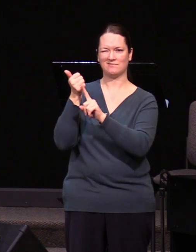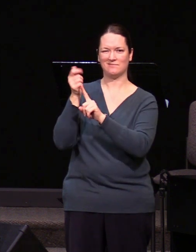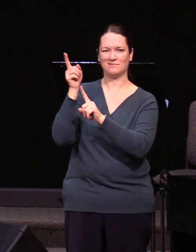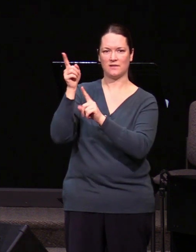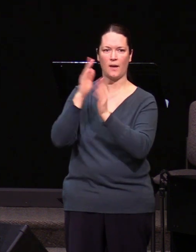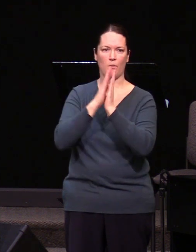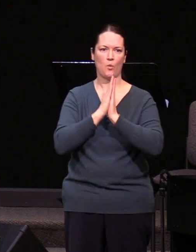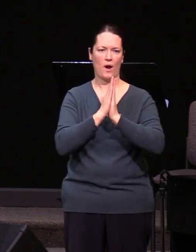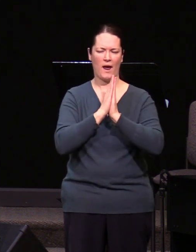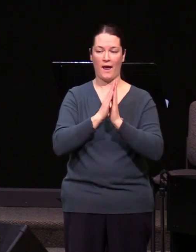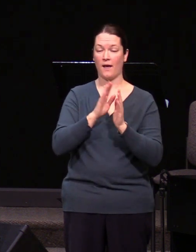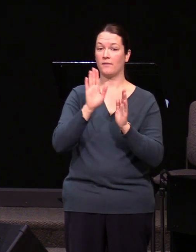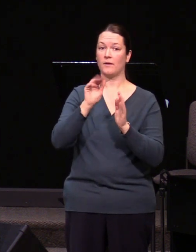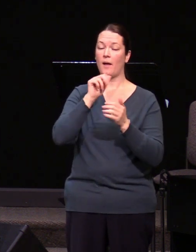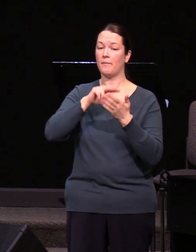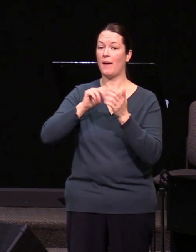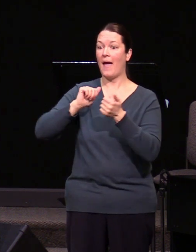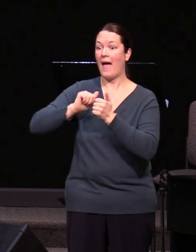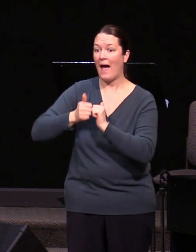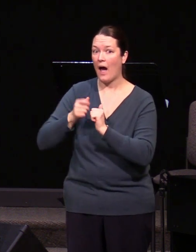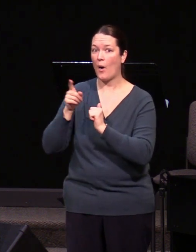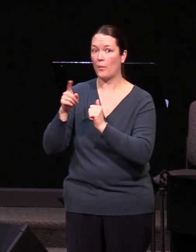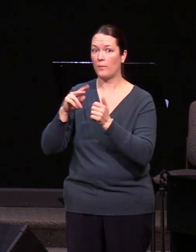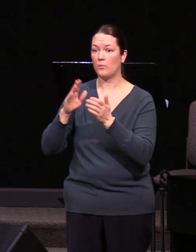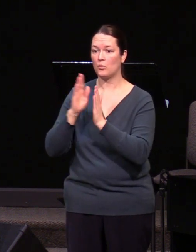And not just how he prayed, but